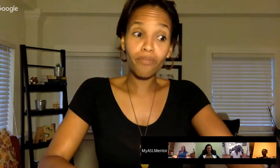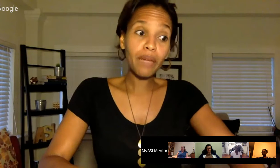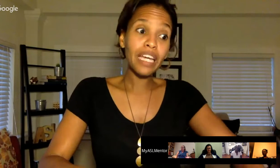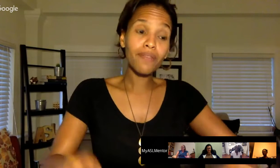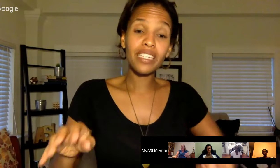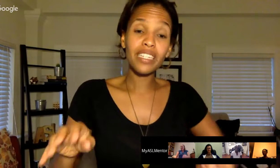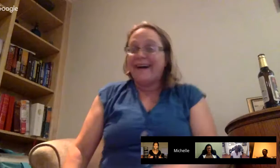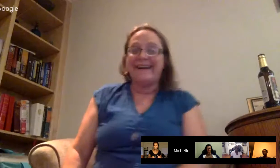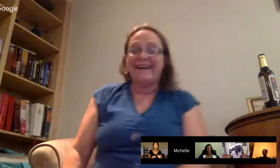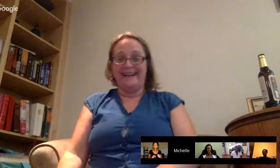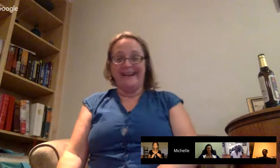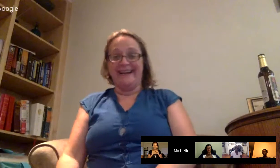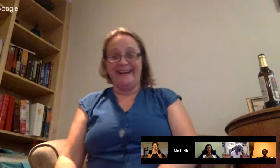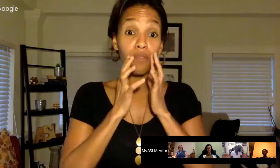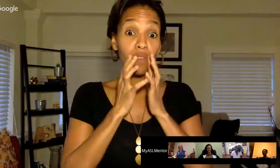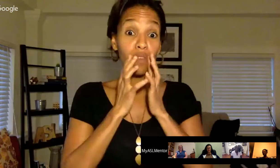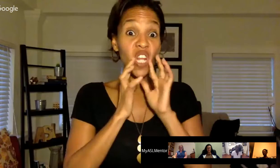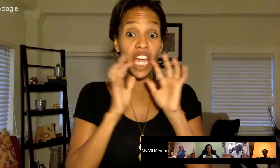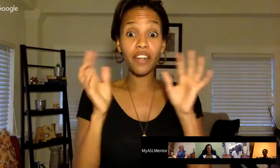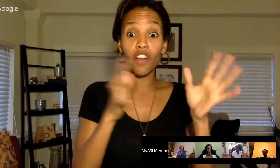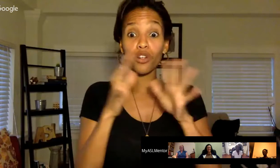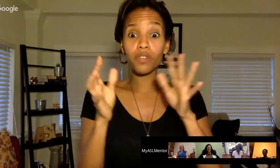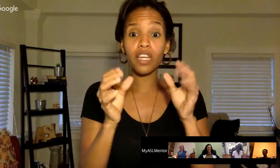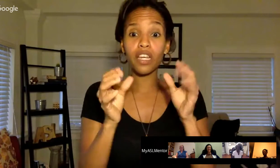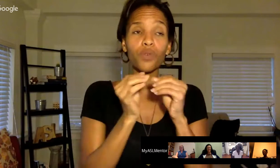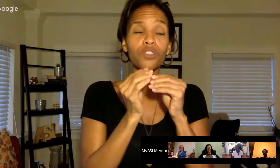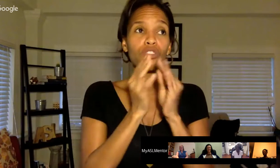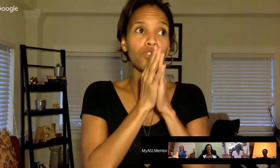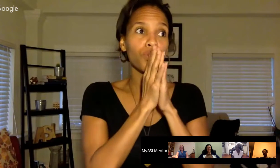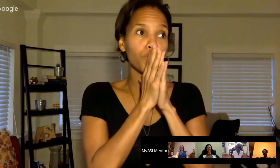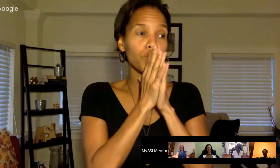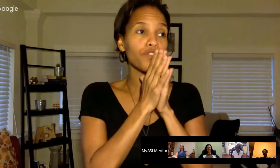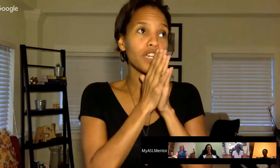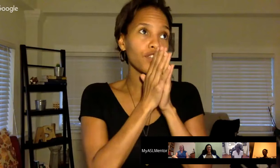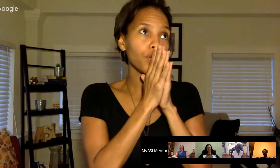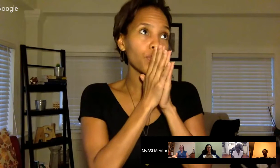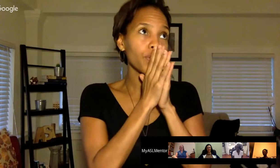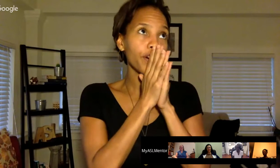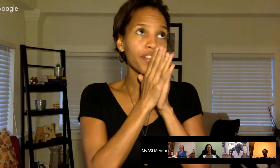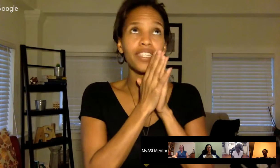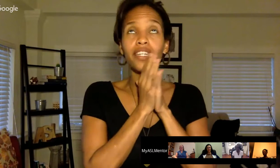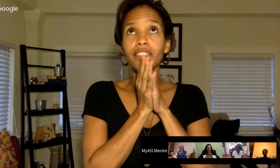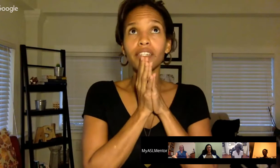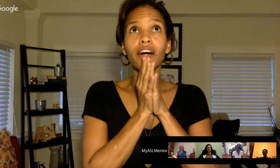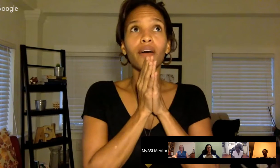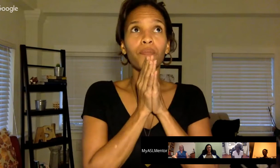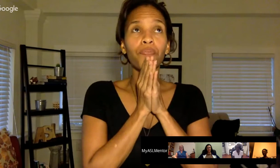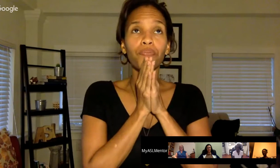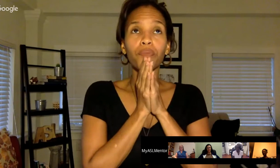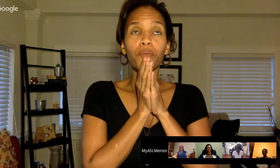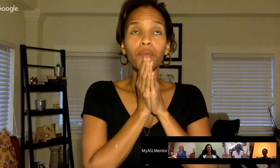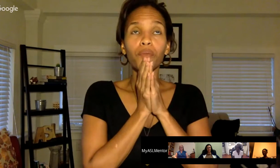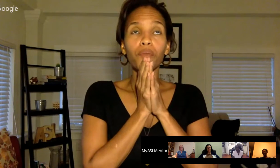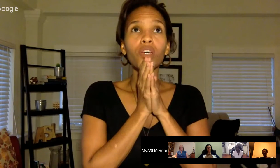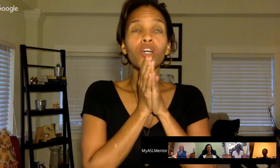so you might be able to skirt it a lot in other ones too. So if you heard the sentence,